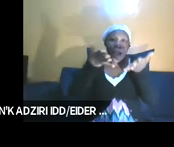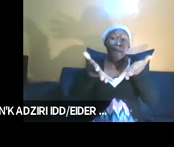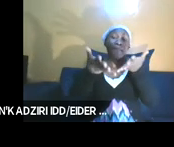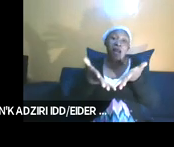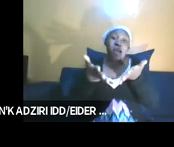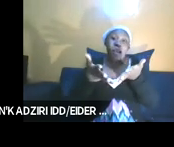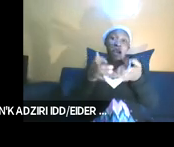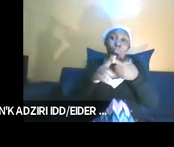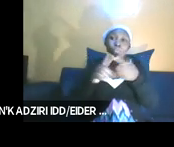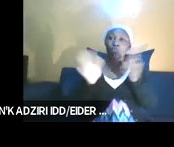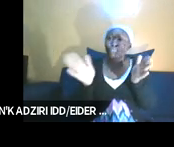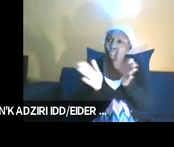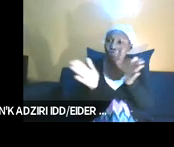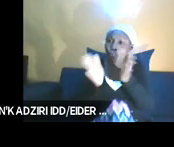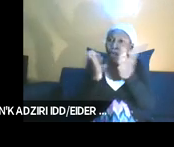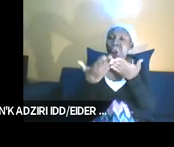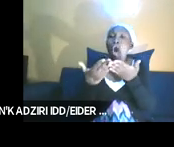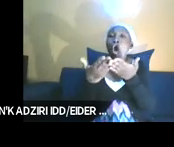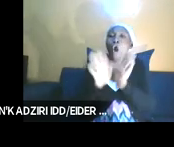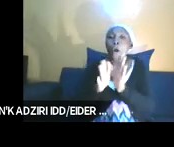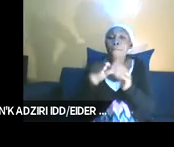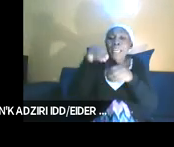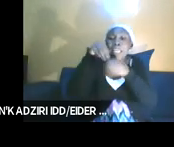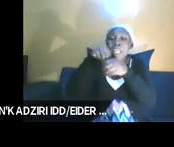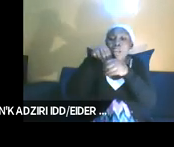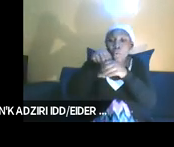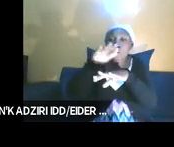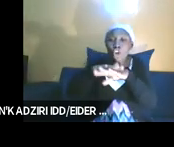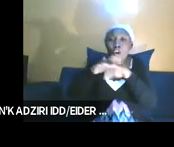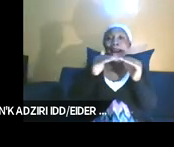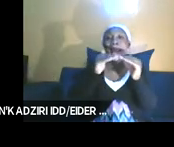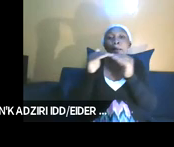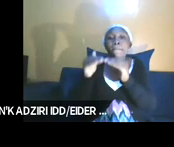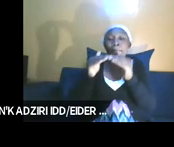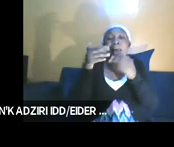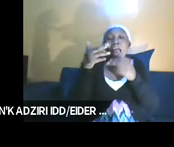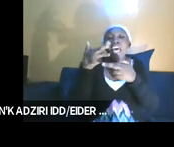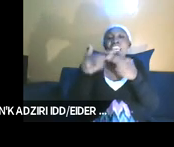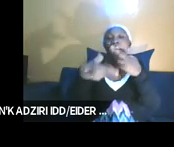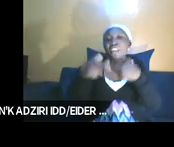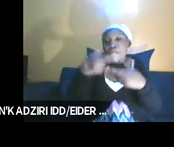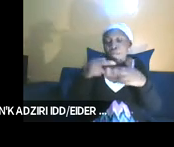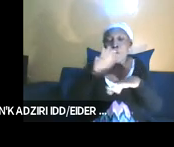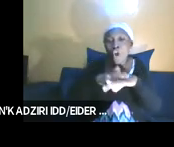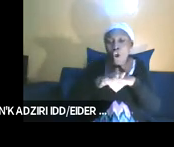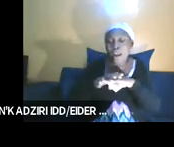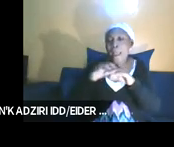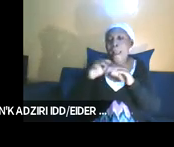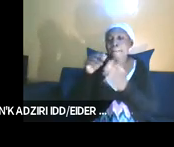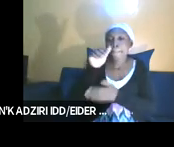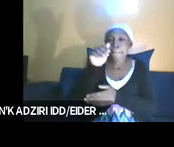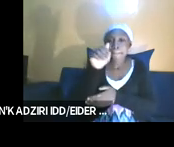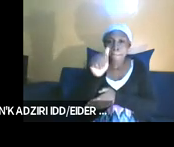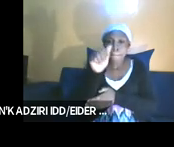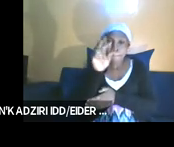open, inclusive approach to peer review on research manuscripts. They can be preprints or postprints. We are encouraging